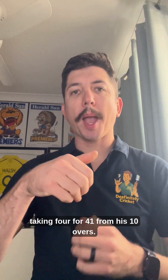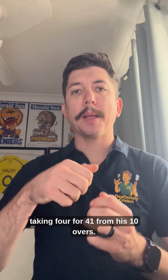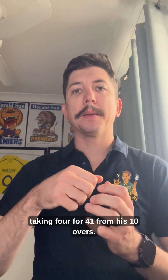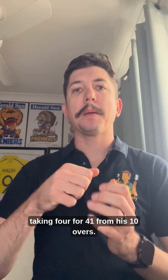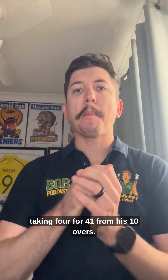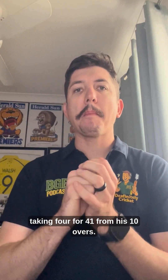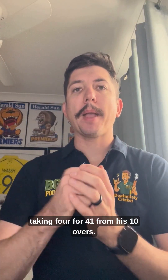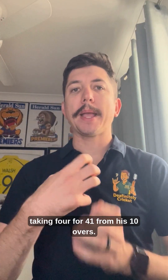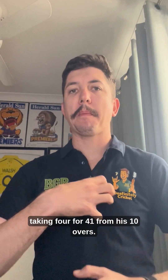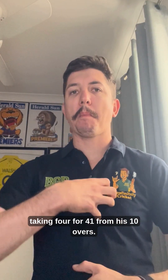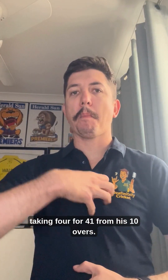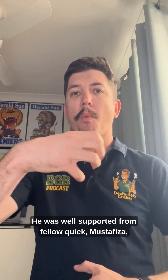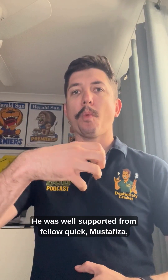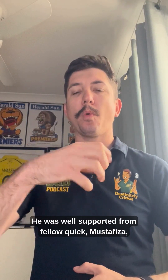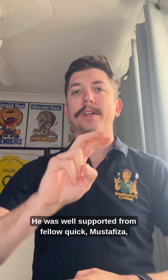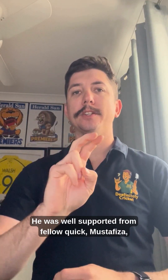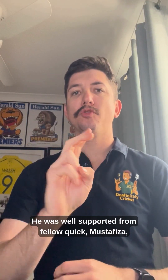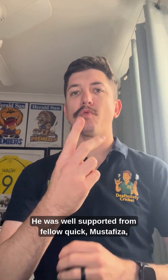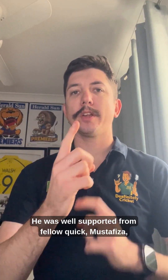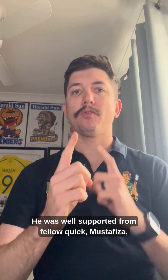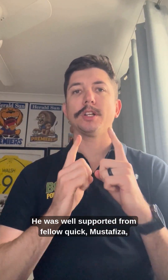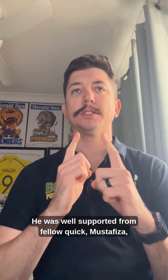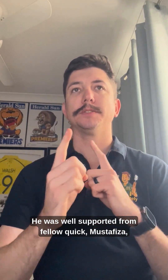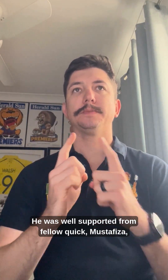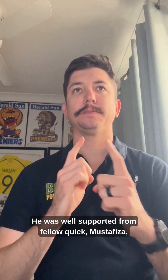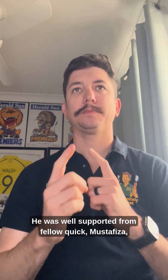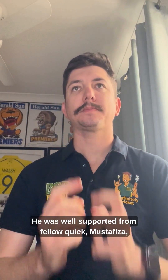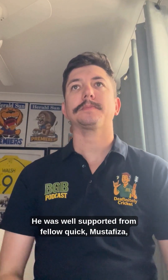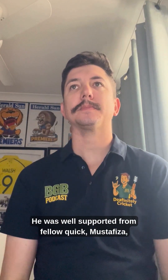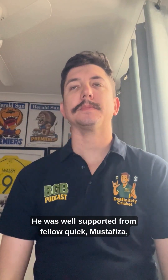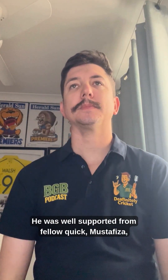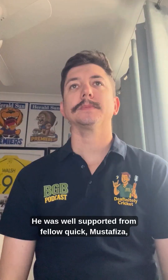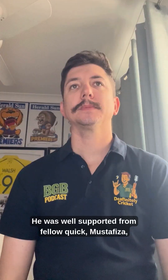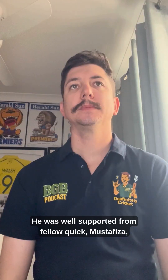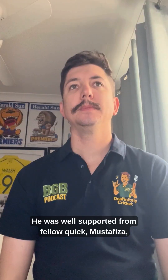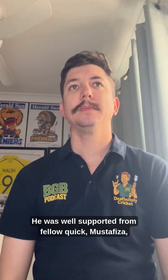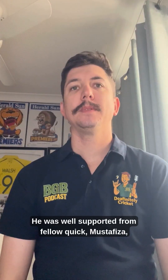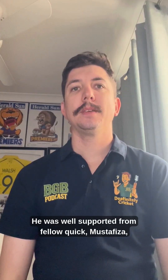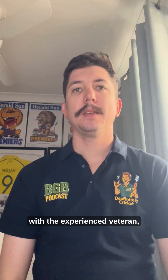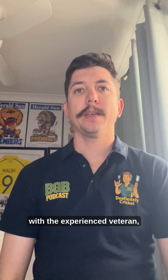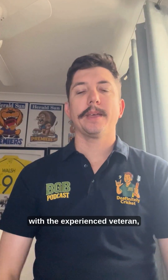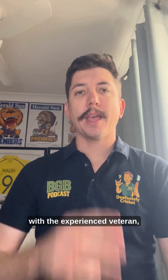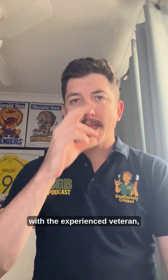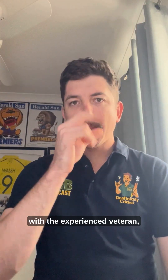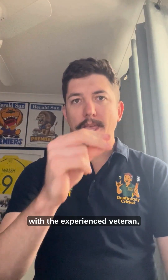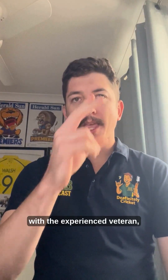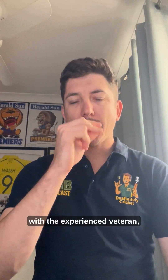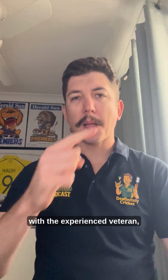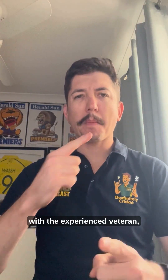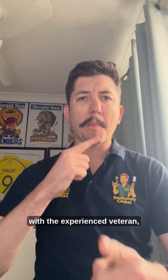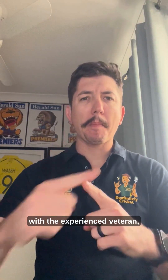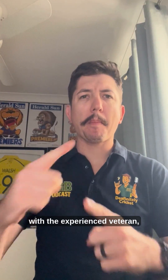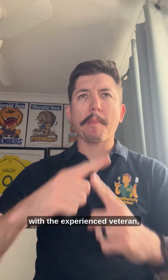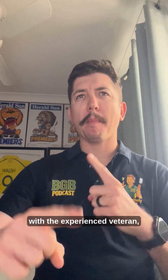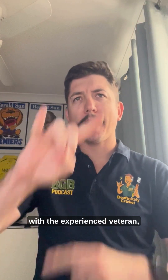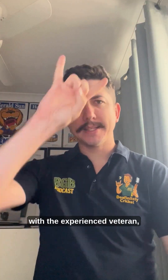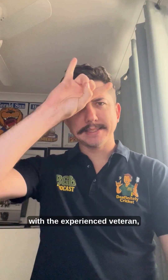overs. He was well supported from fellow quick Mustafiza, with the experienced